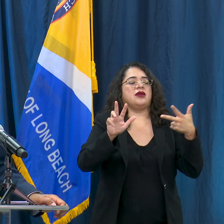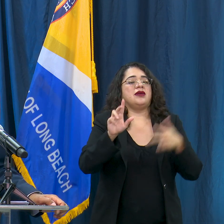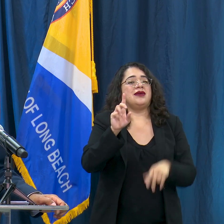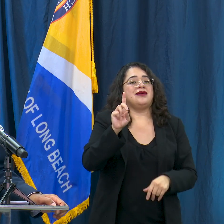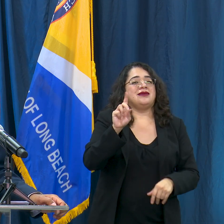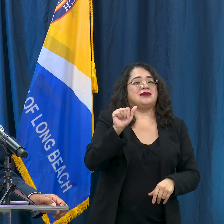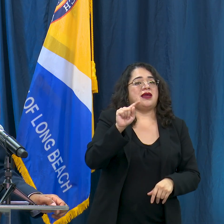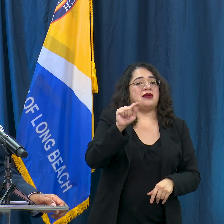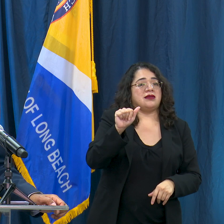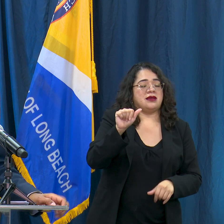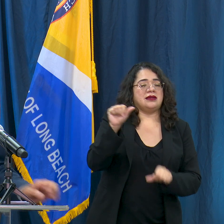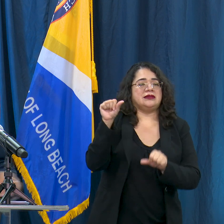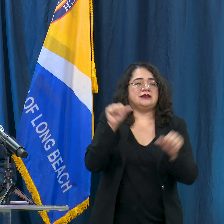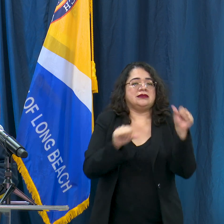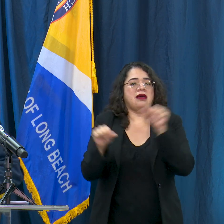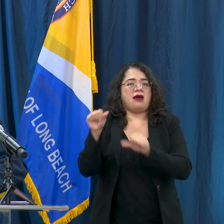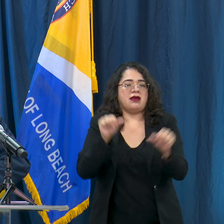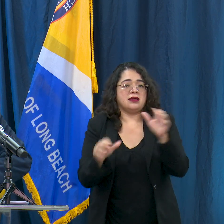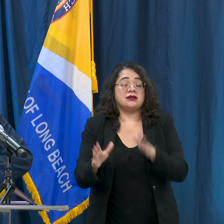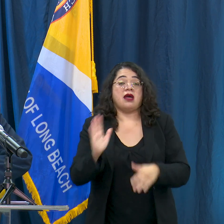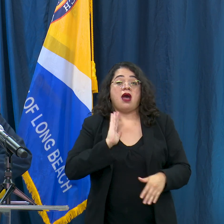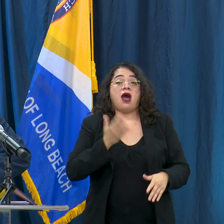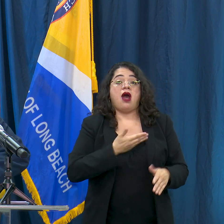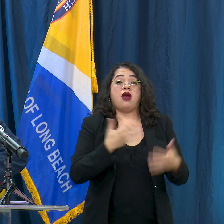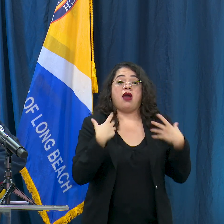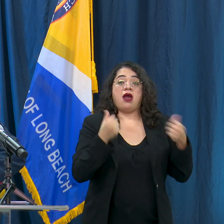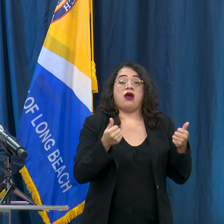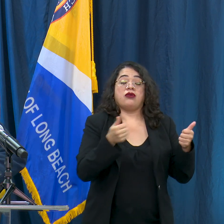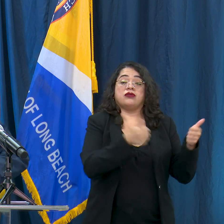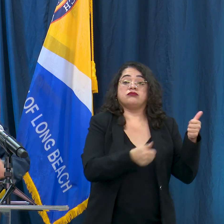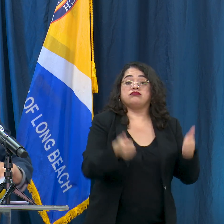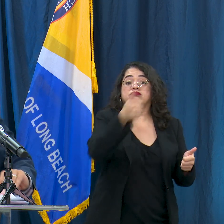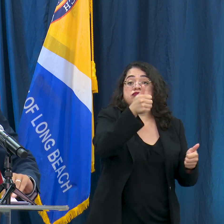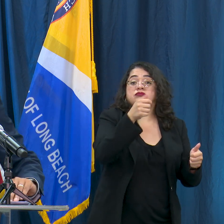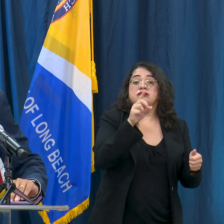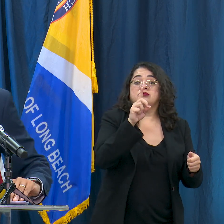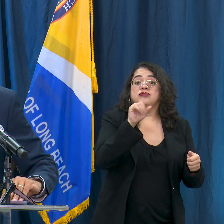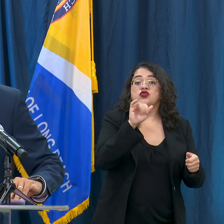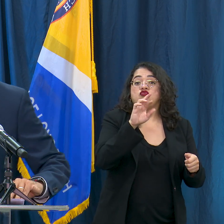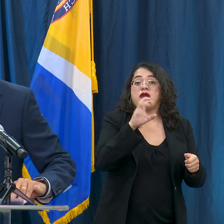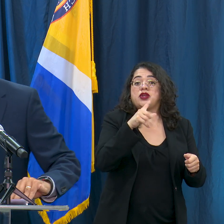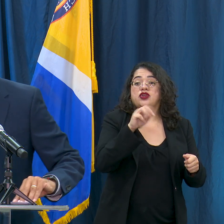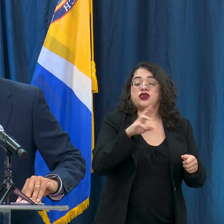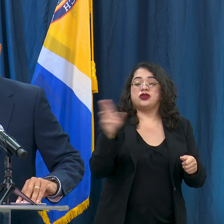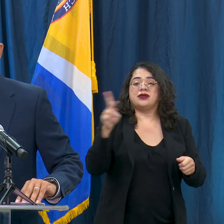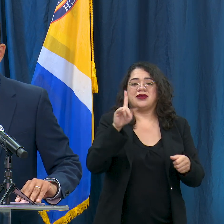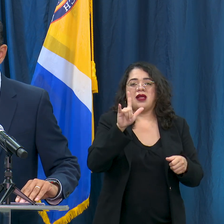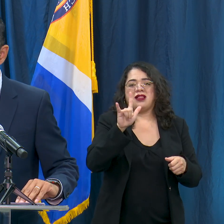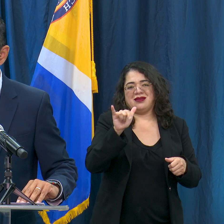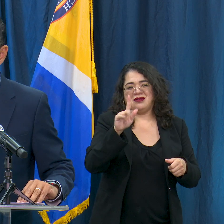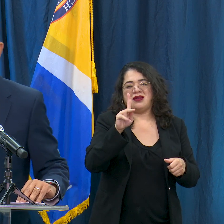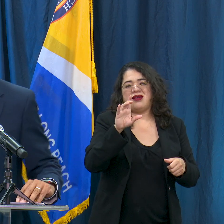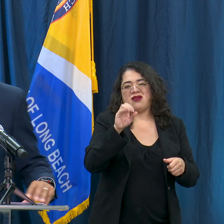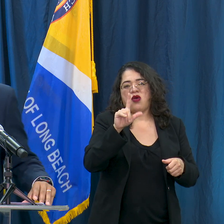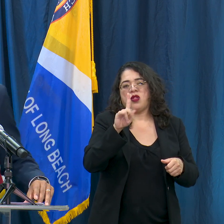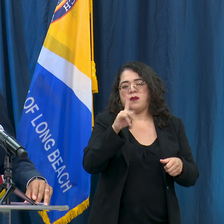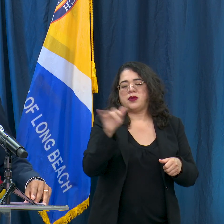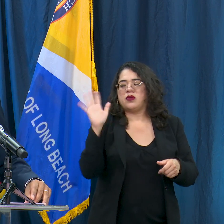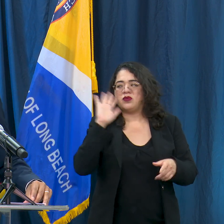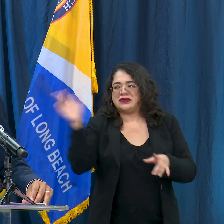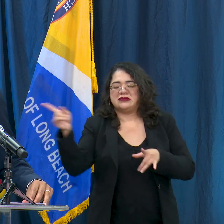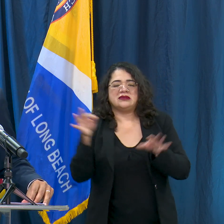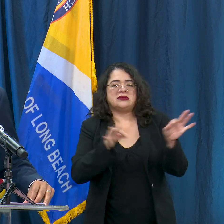health director will go to some of those details. But I want to share what Long Beach will be able to begin reopening starting